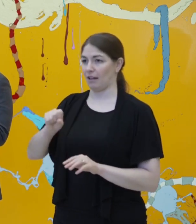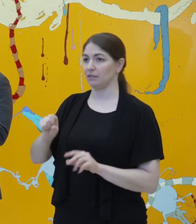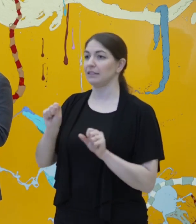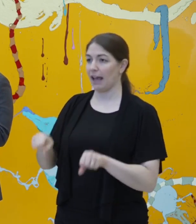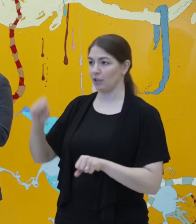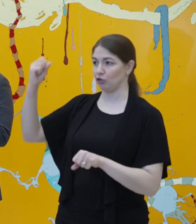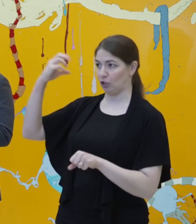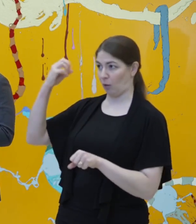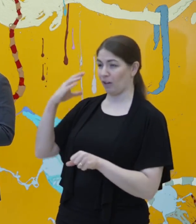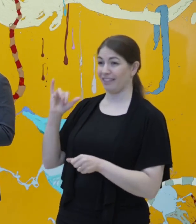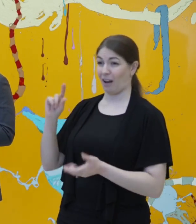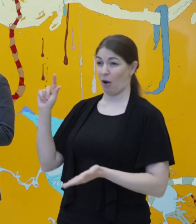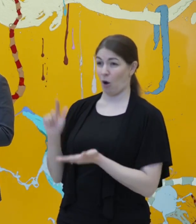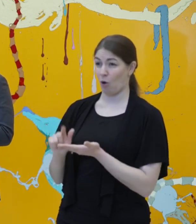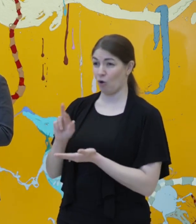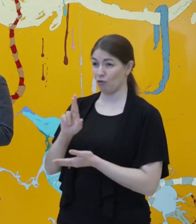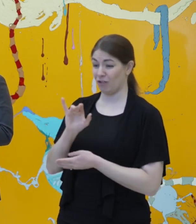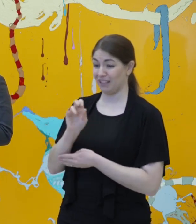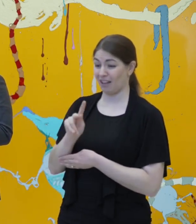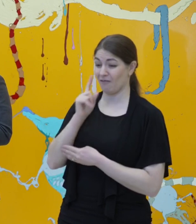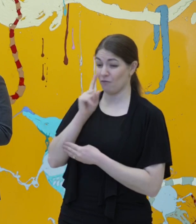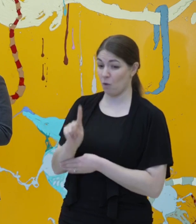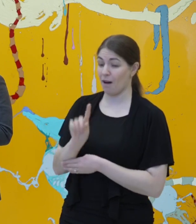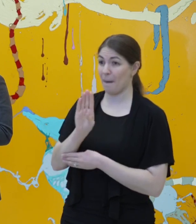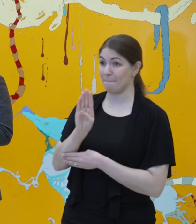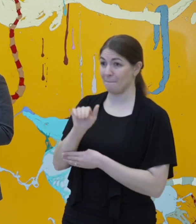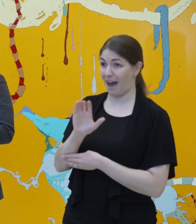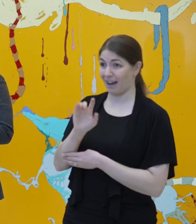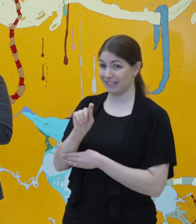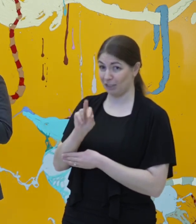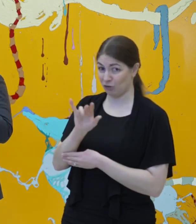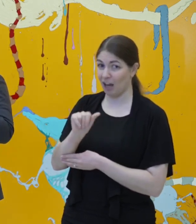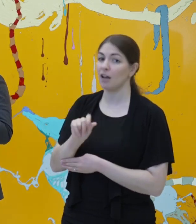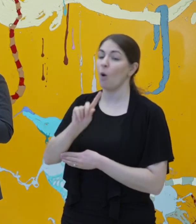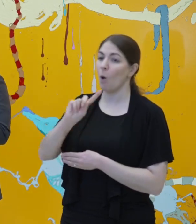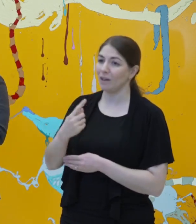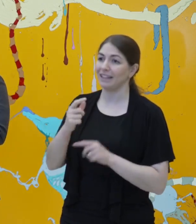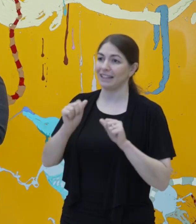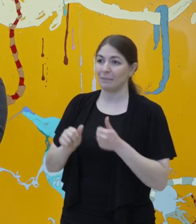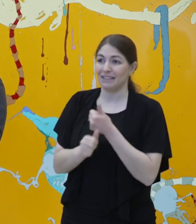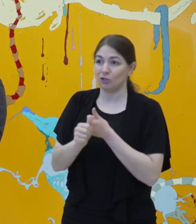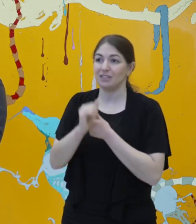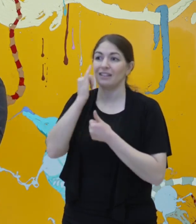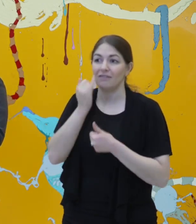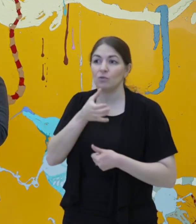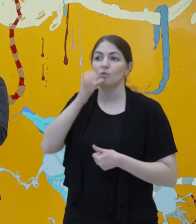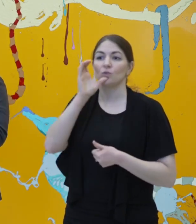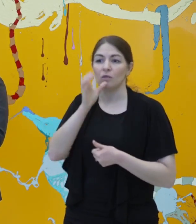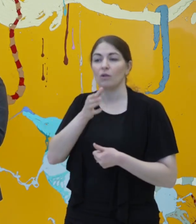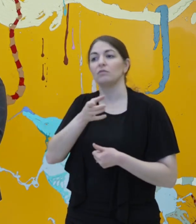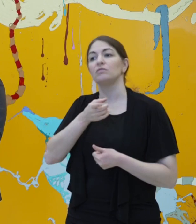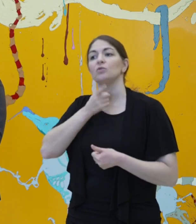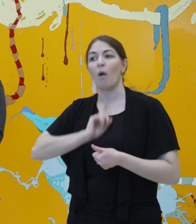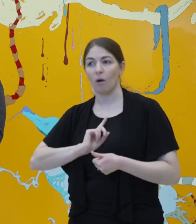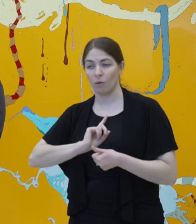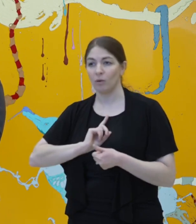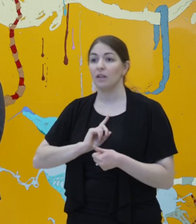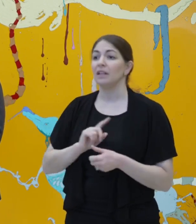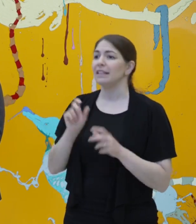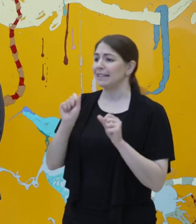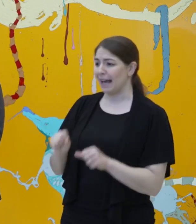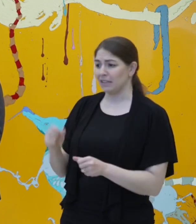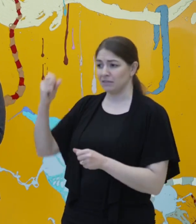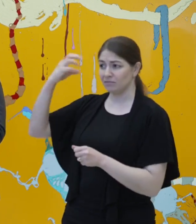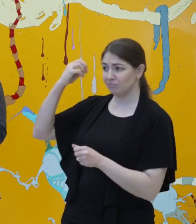of bacteria is only harmful if swallowed, if consumed. People should absolutely feel free to take quick showers,